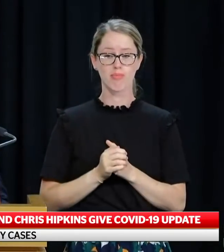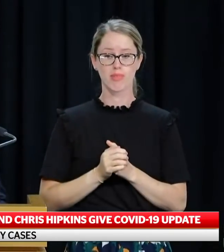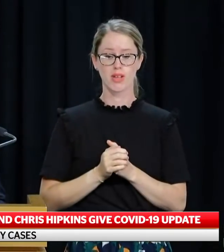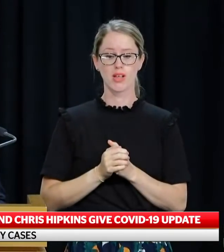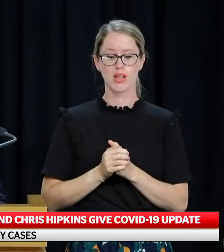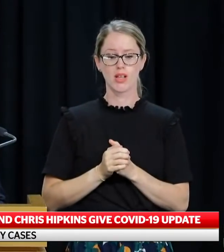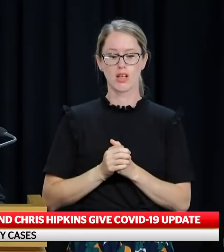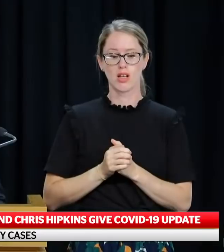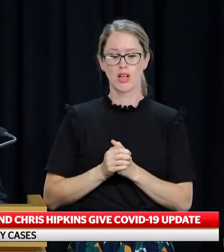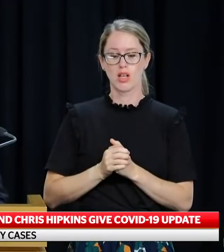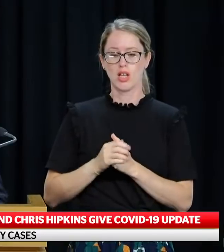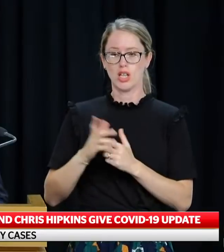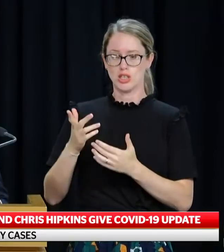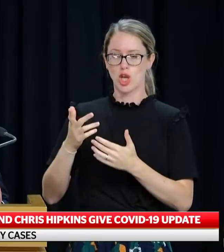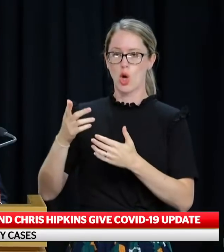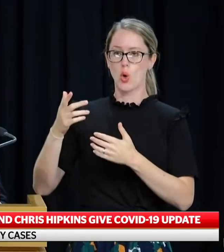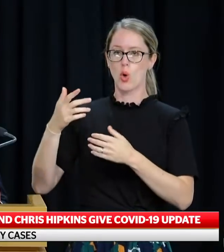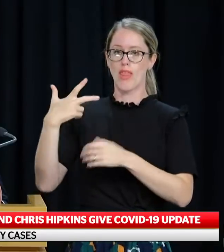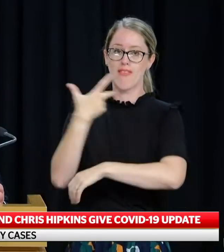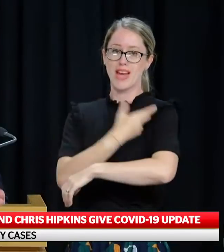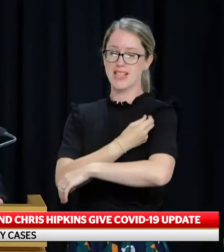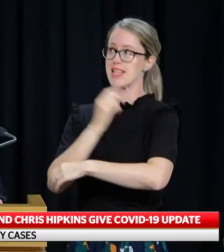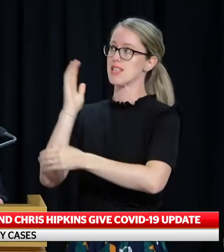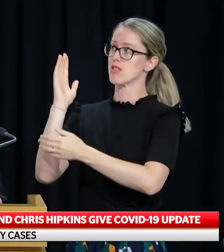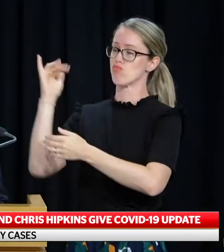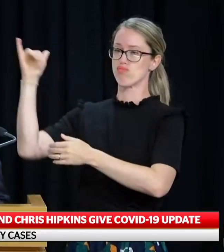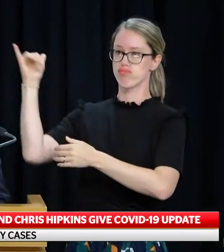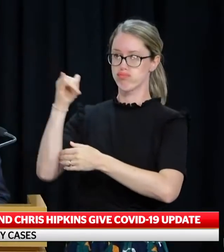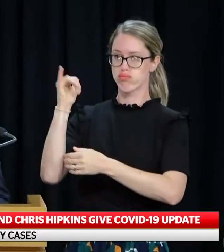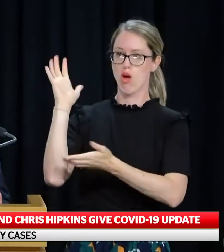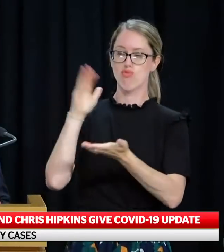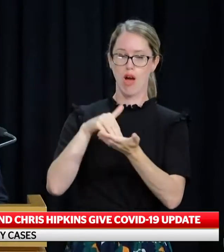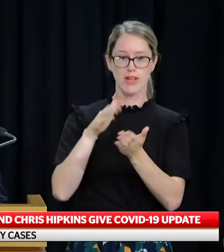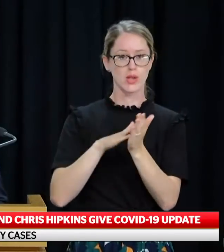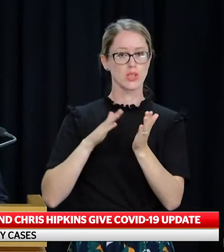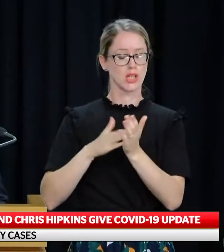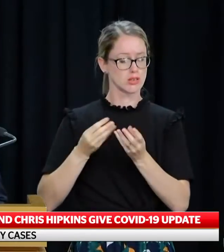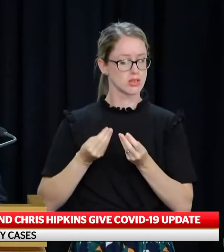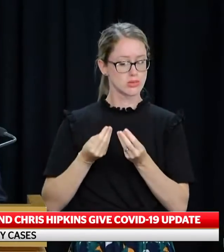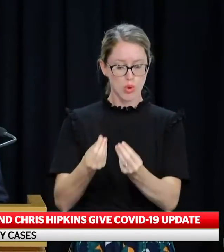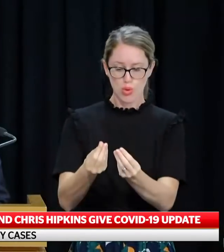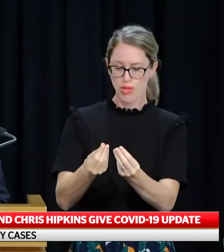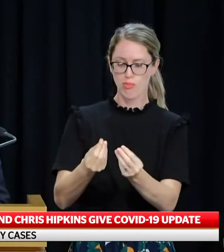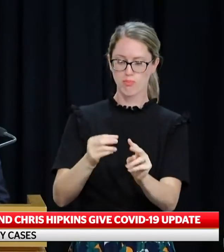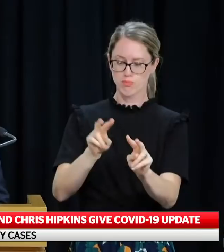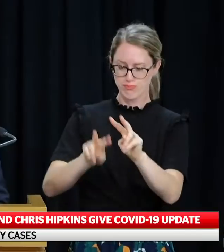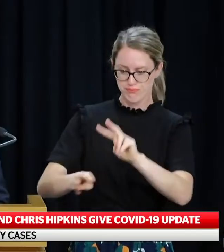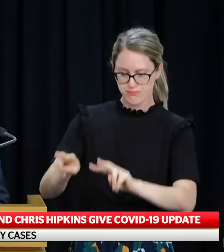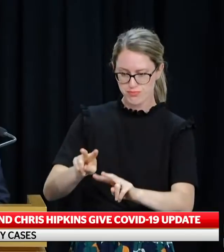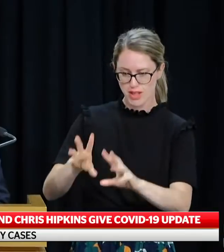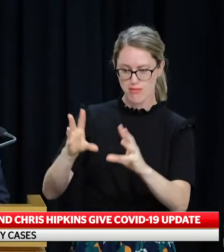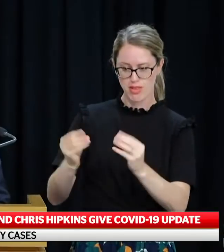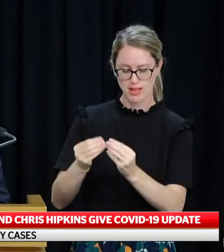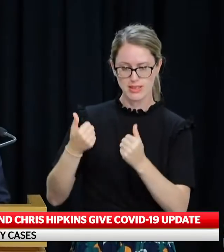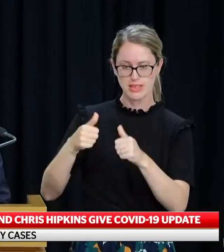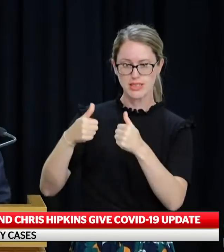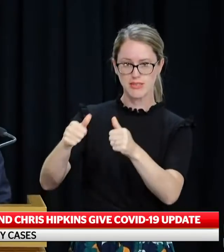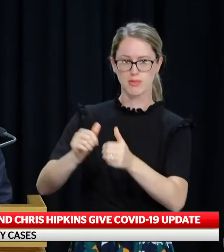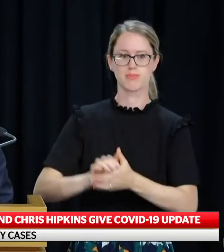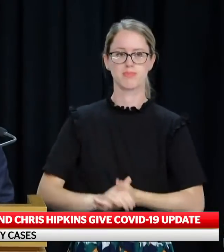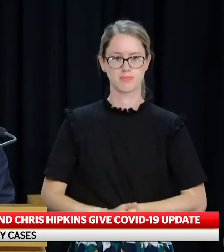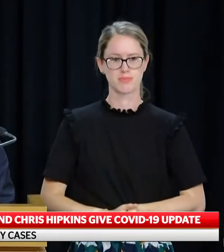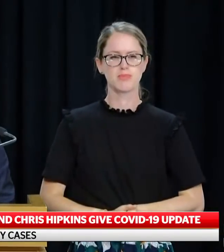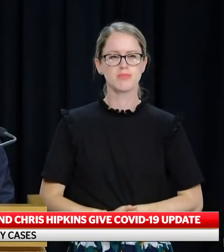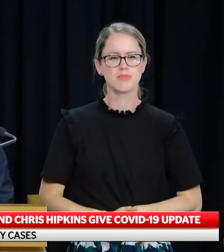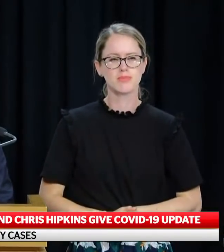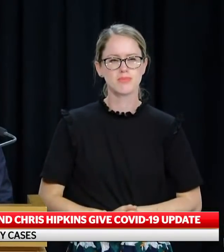problems in getting the vaccines to New Zealand. The shipment process went very, very smoothly. All those safety and quality checks happened very smoothly as well. Just